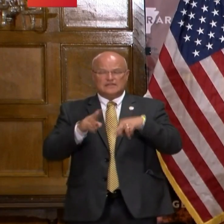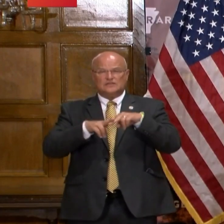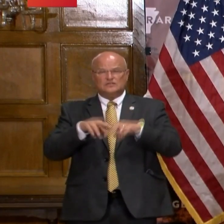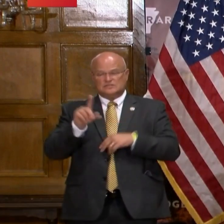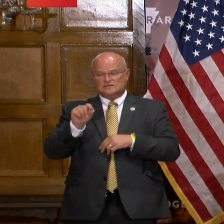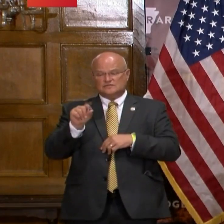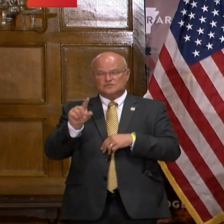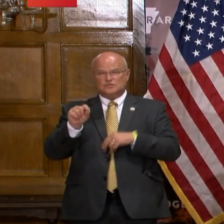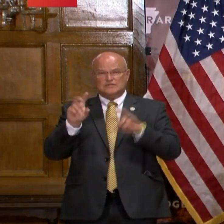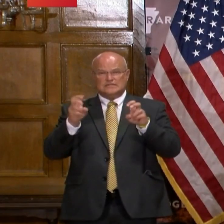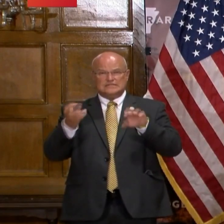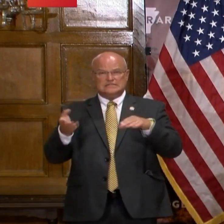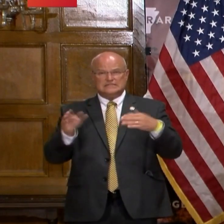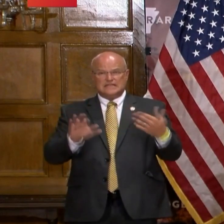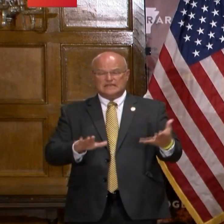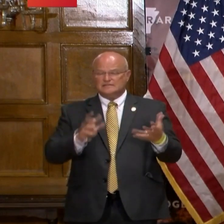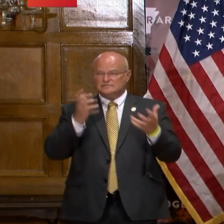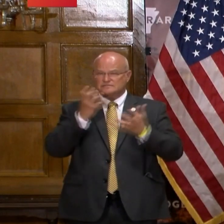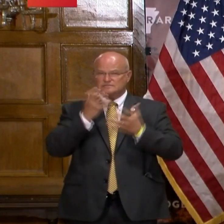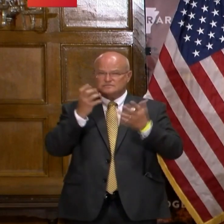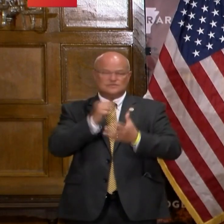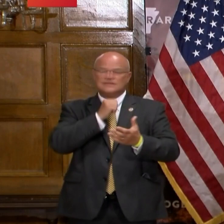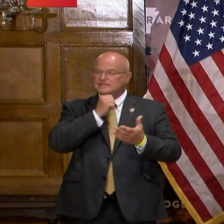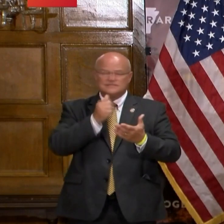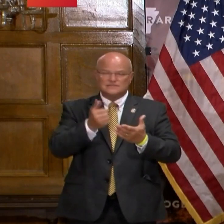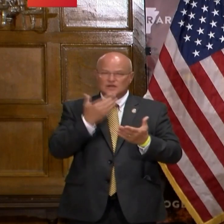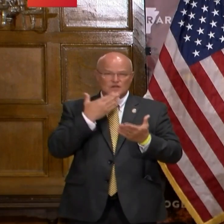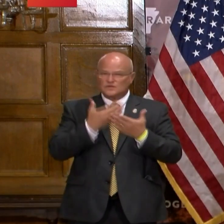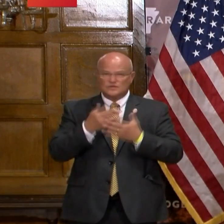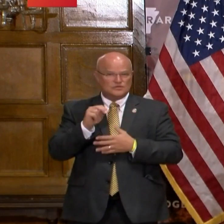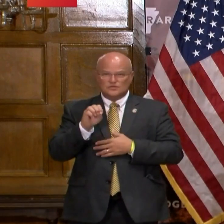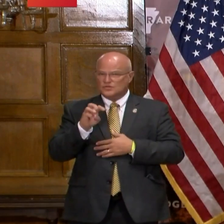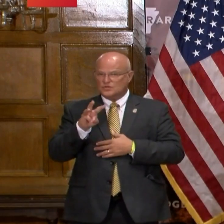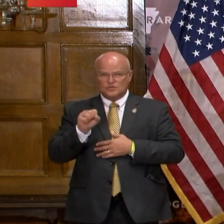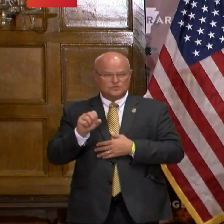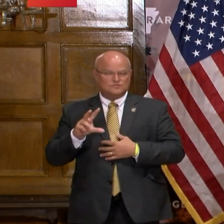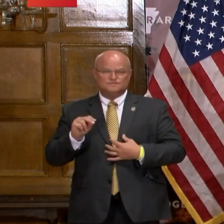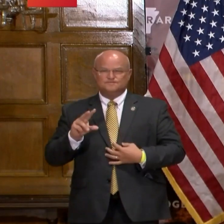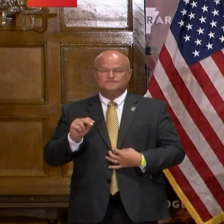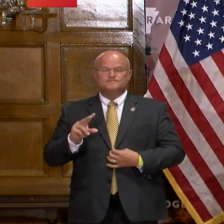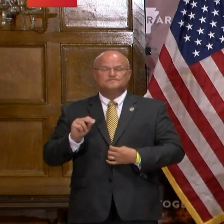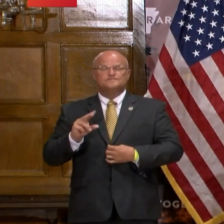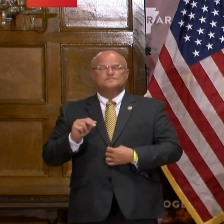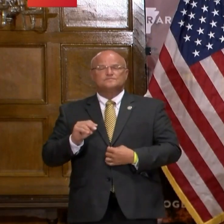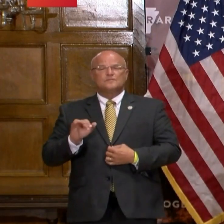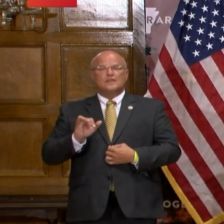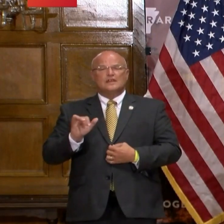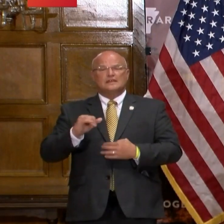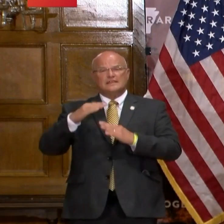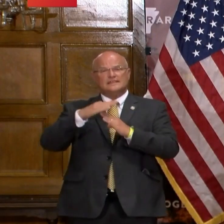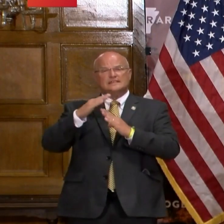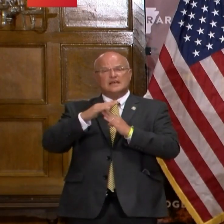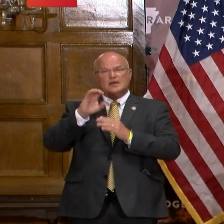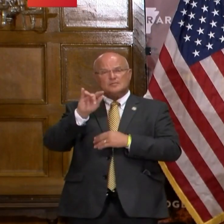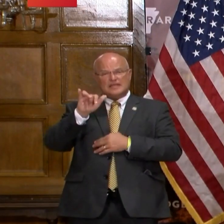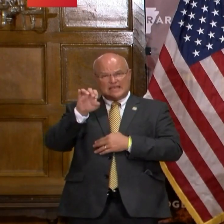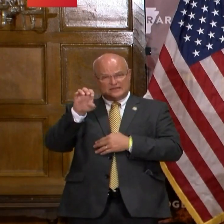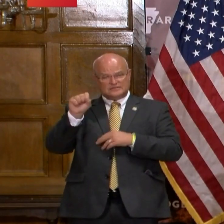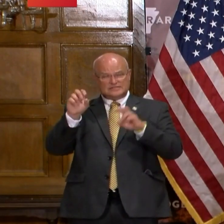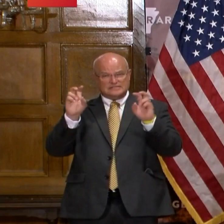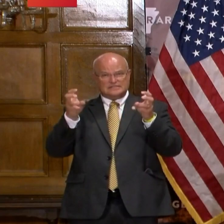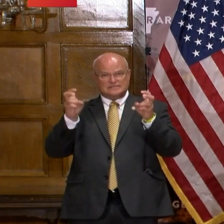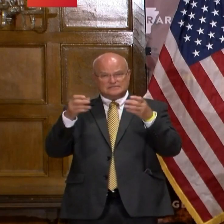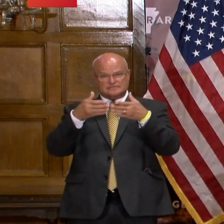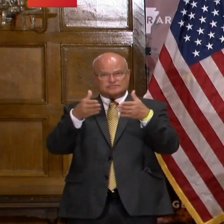of 20 in terms of our deaths is not good news as well. If you look at the top counties, it breaks down